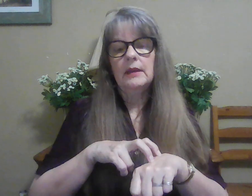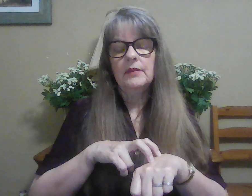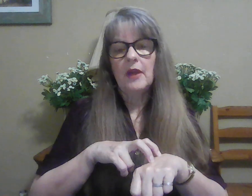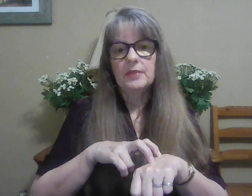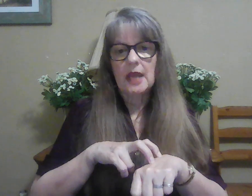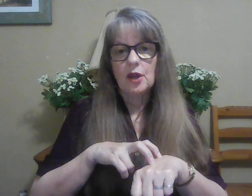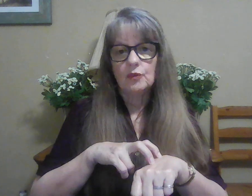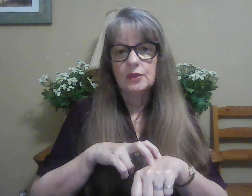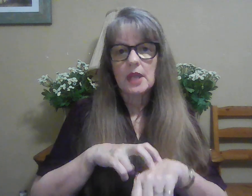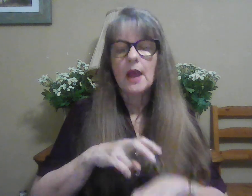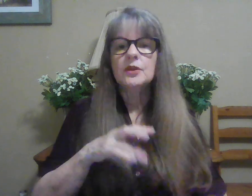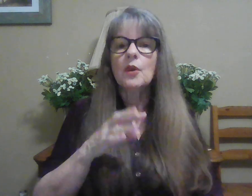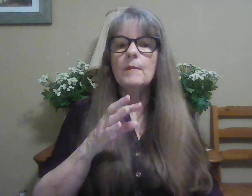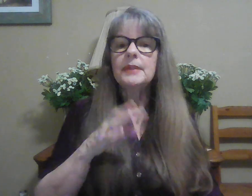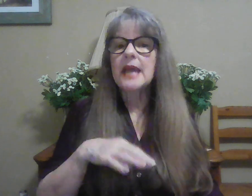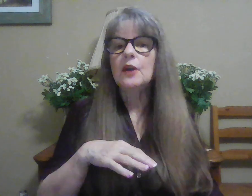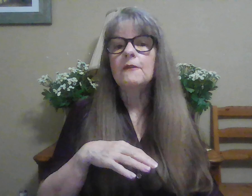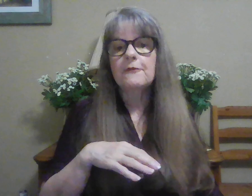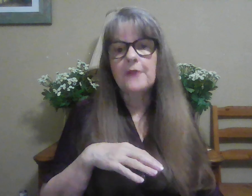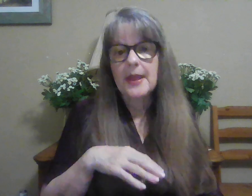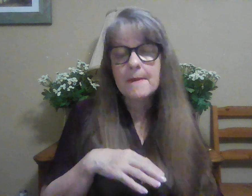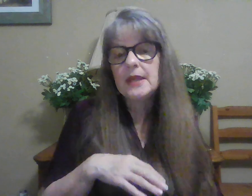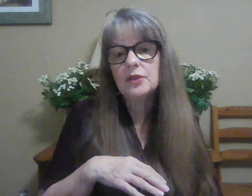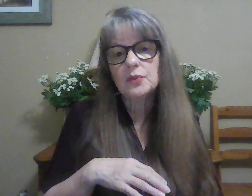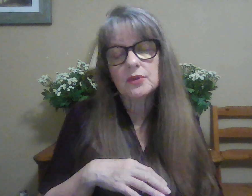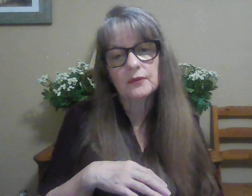have potatoes. So potato famine